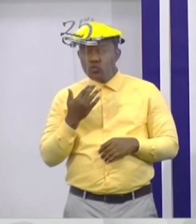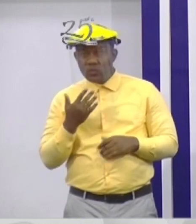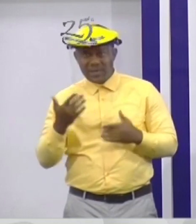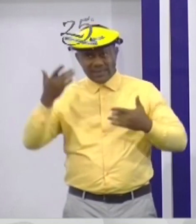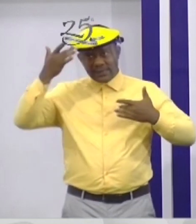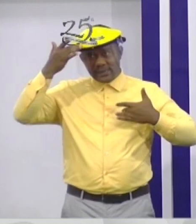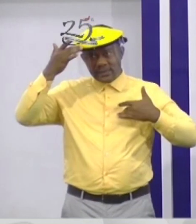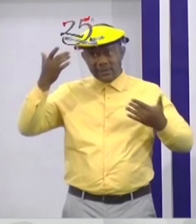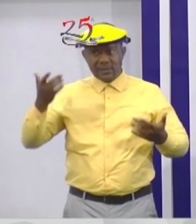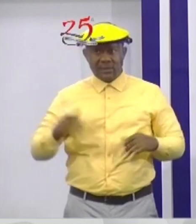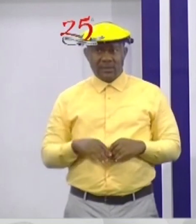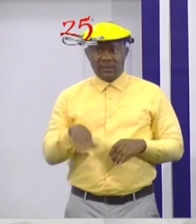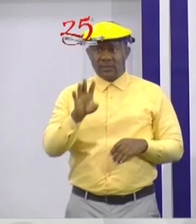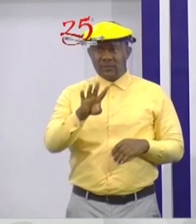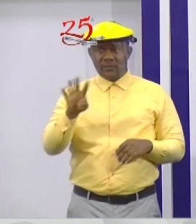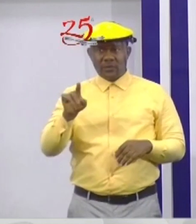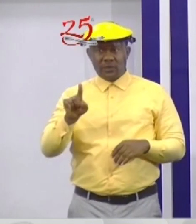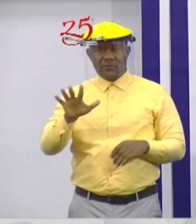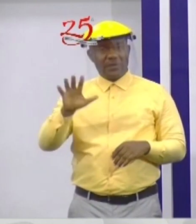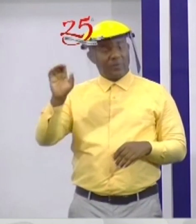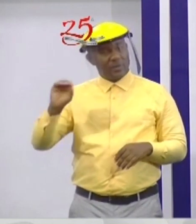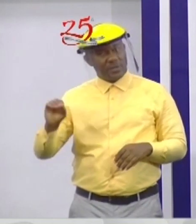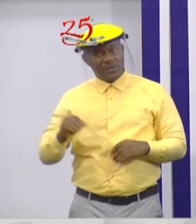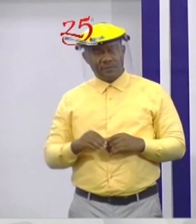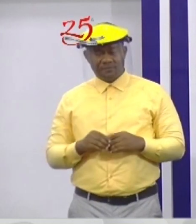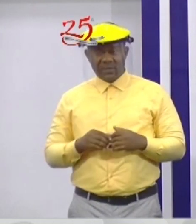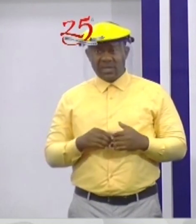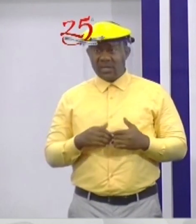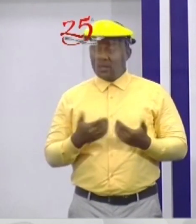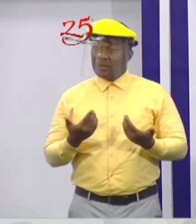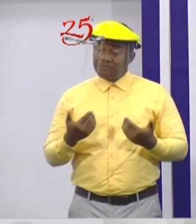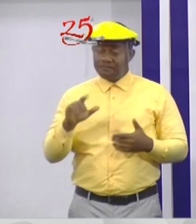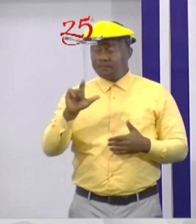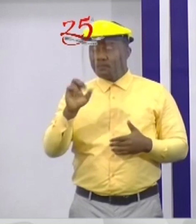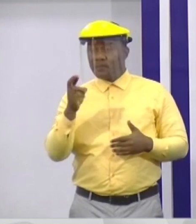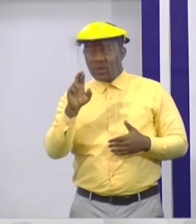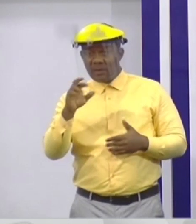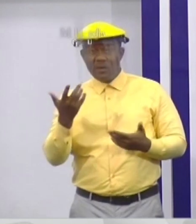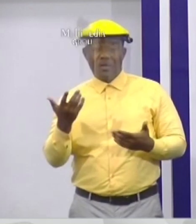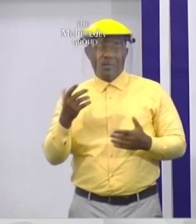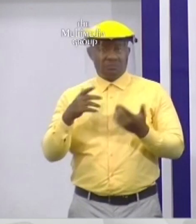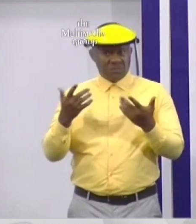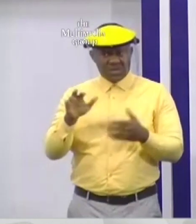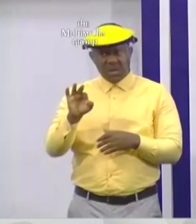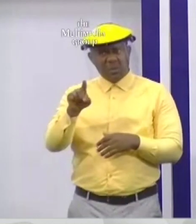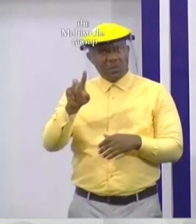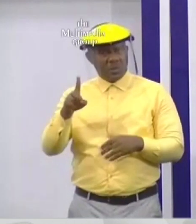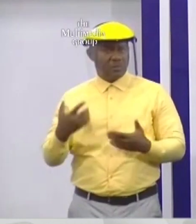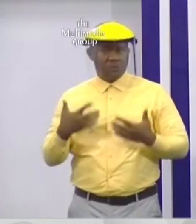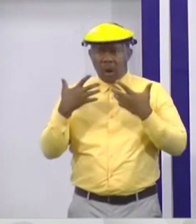which is 44.5%, chronic liver disease, 9.1%, asthma, 9.1%,